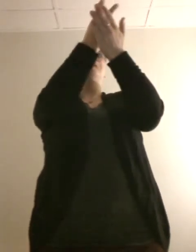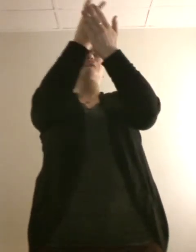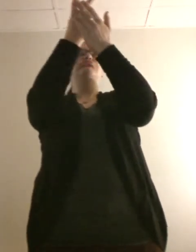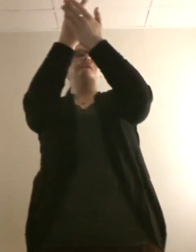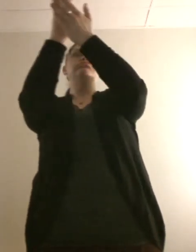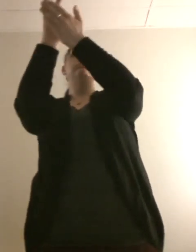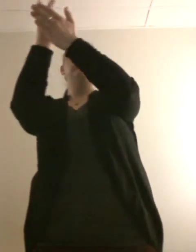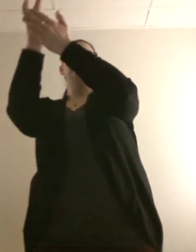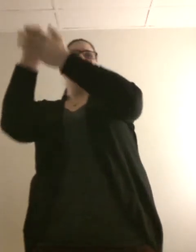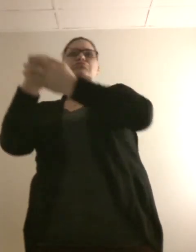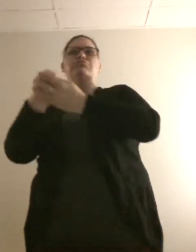I'll show you.